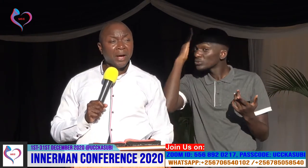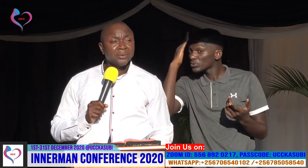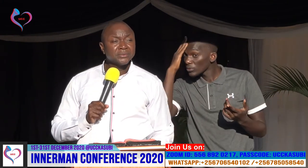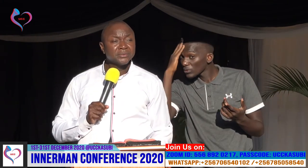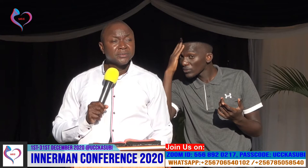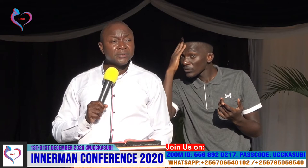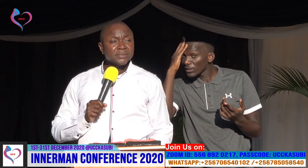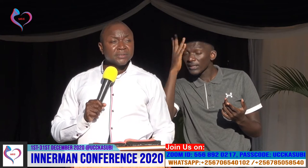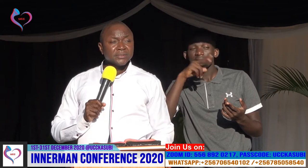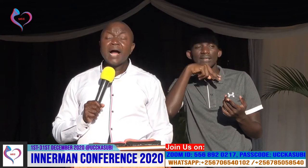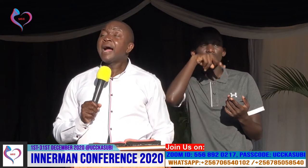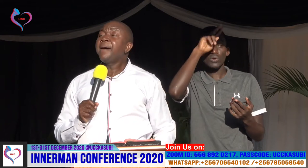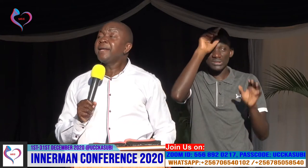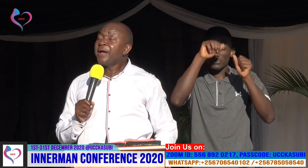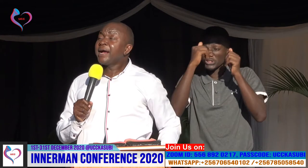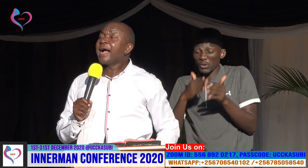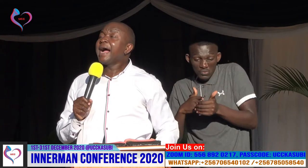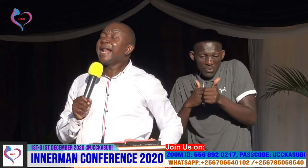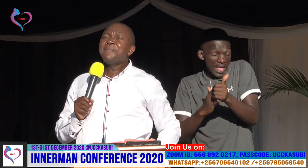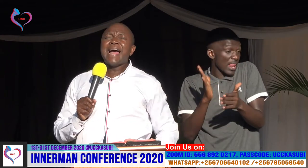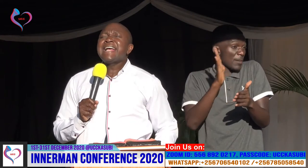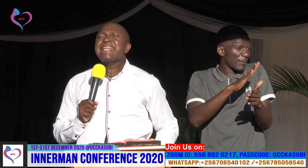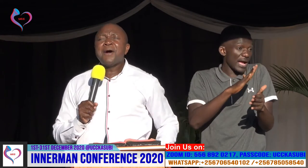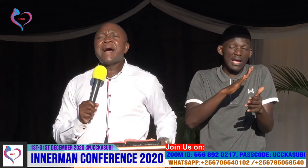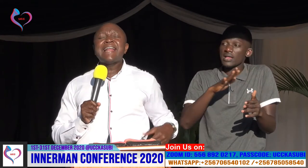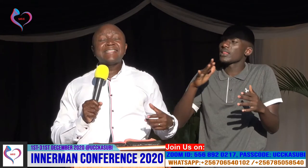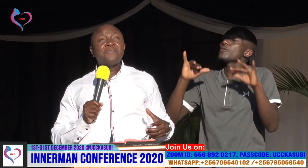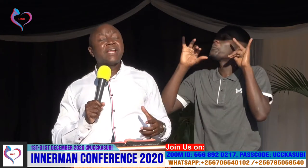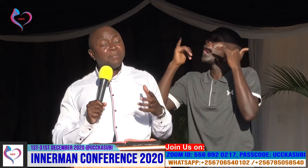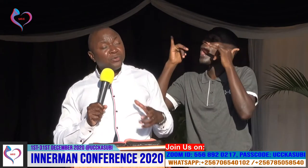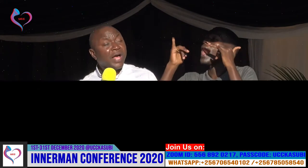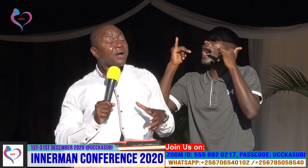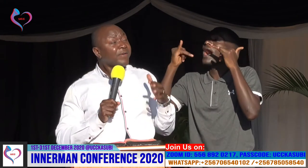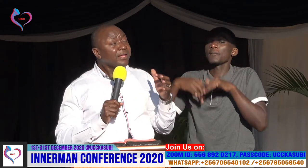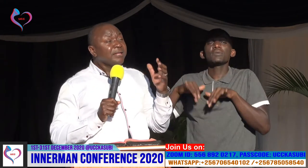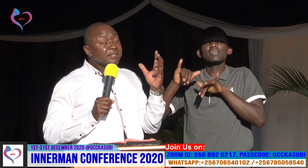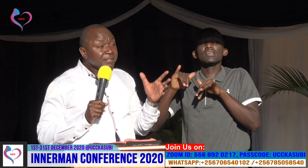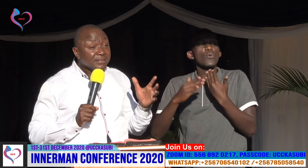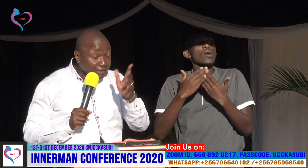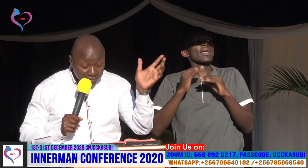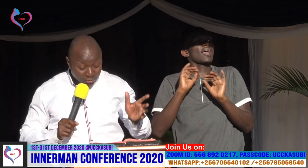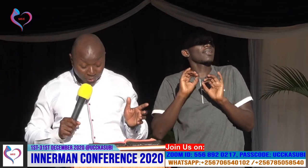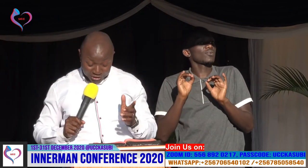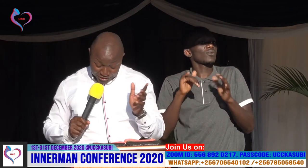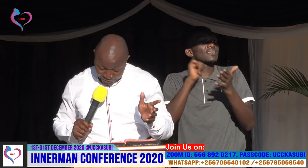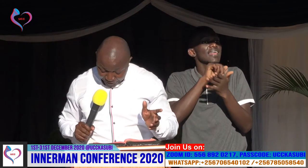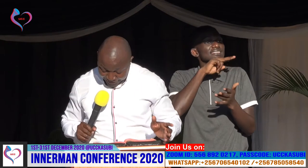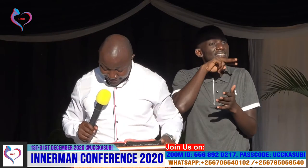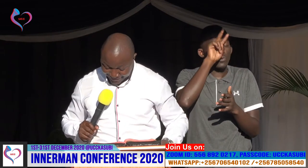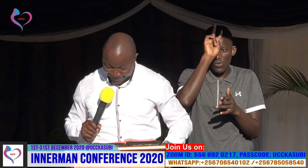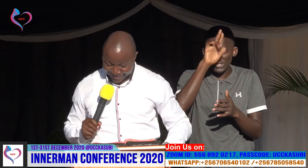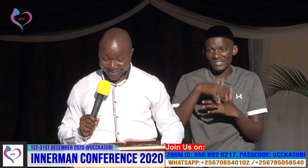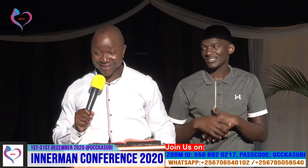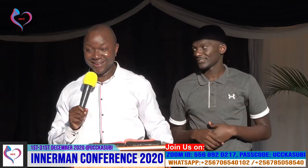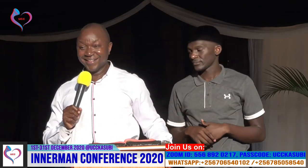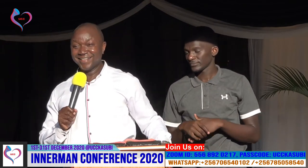tezeko mya. You know that ghosts can't bring themselves back. Kakabira ne kaka kale mwandeze fete mtu vako fe. That's a goat. They anyway. Cry